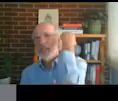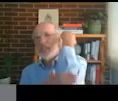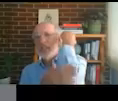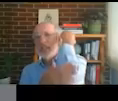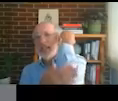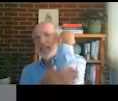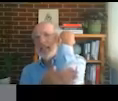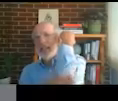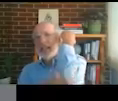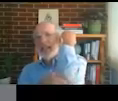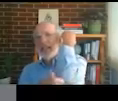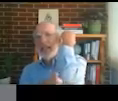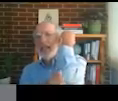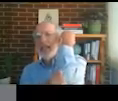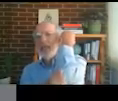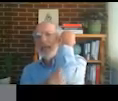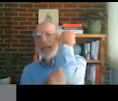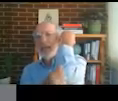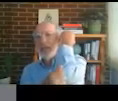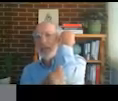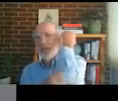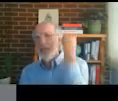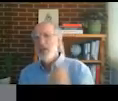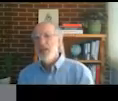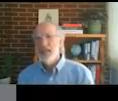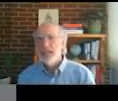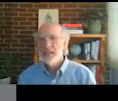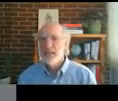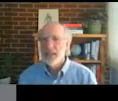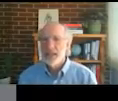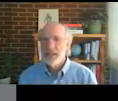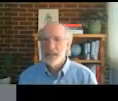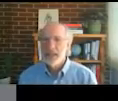Child might like a cracker. And